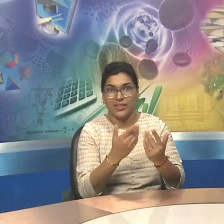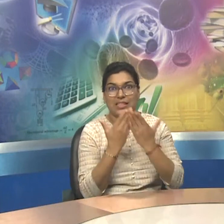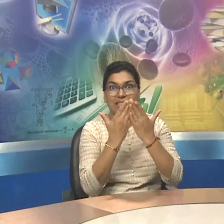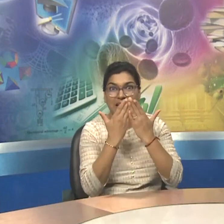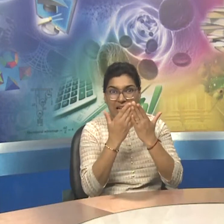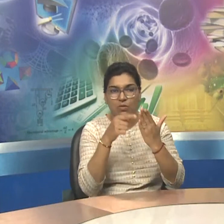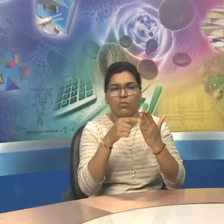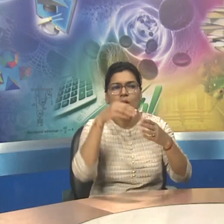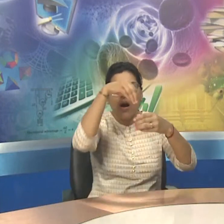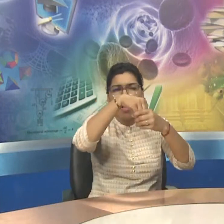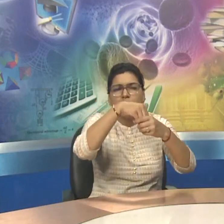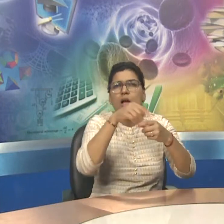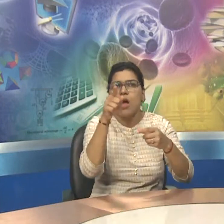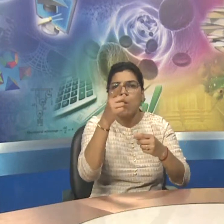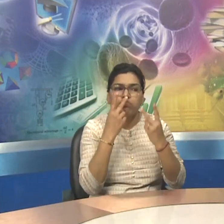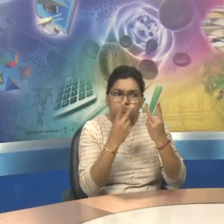Second question.